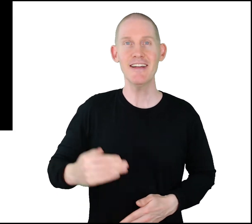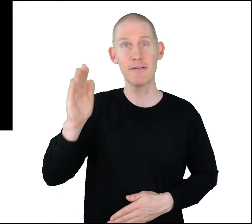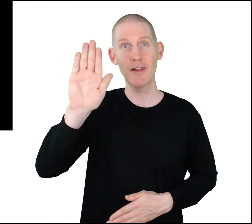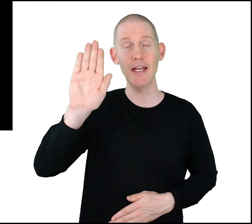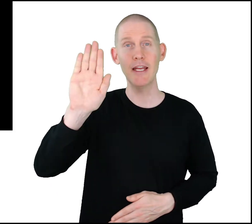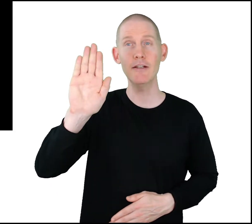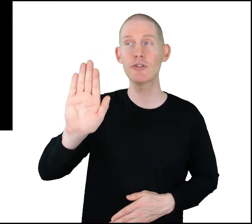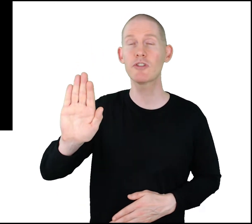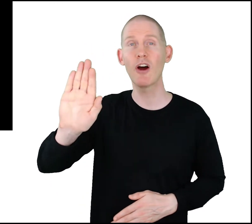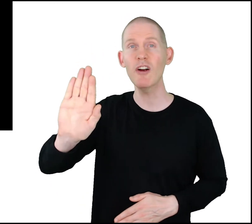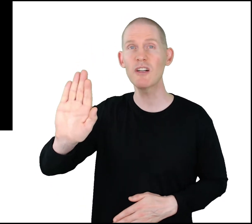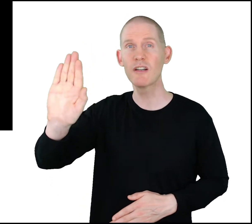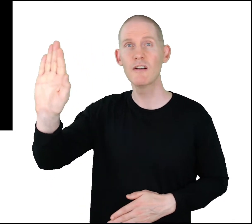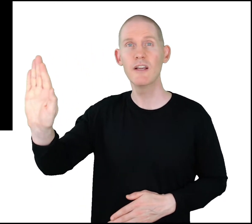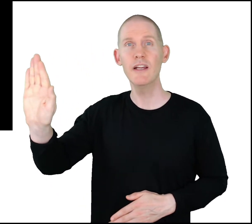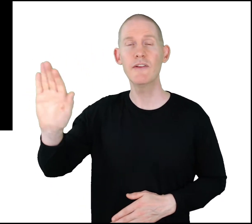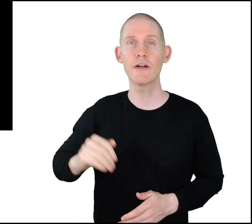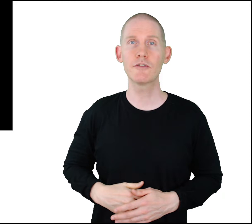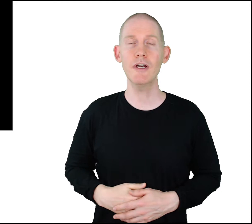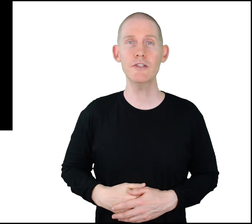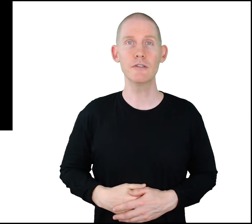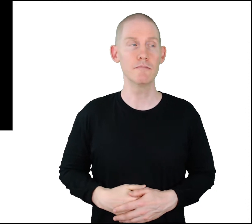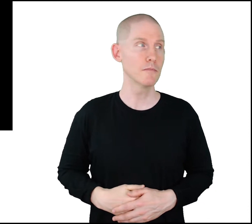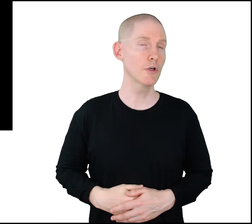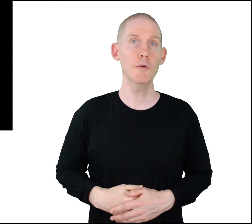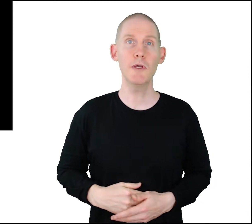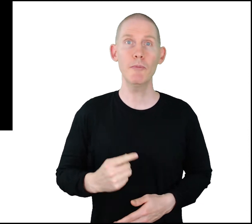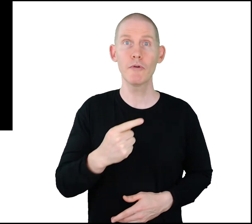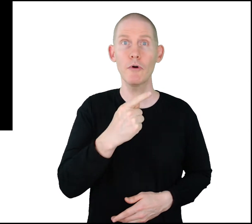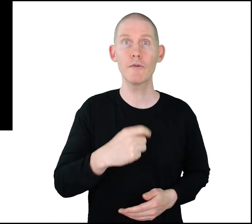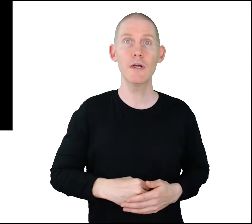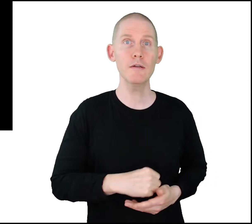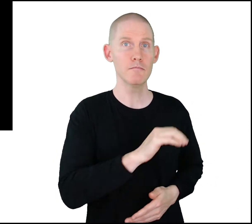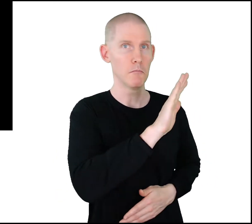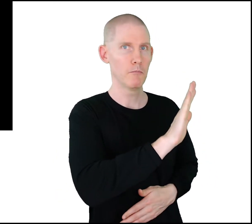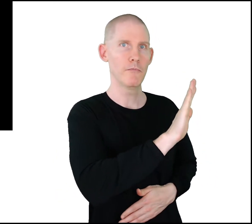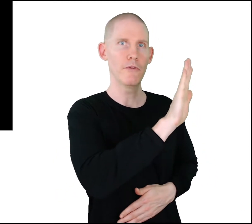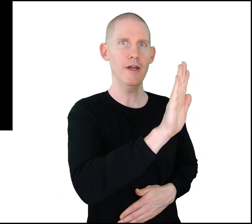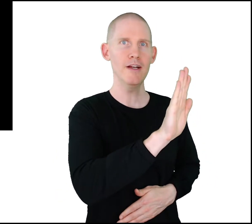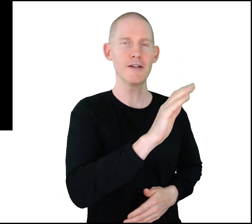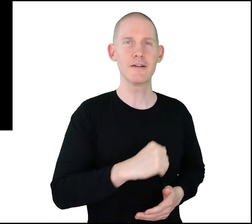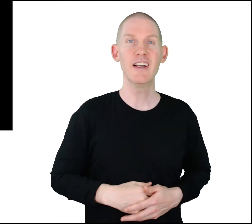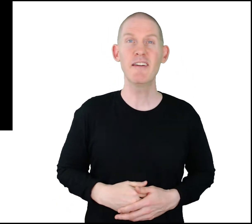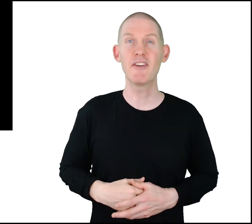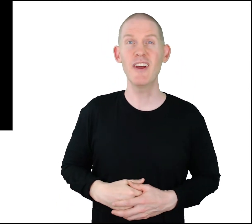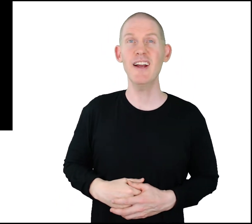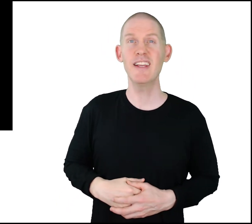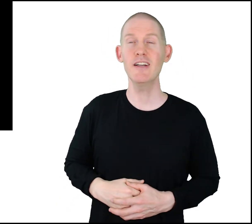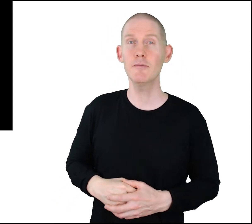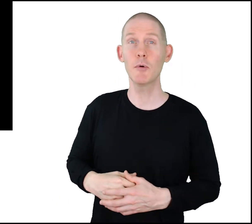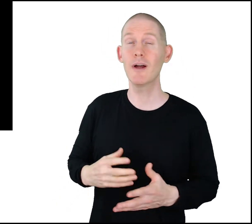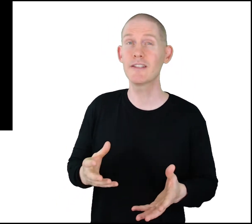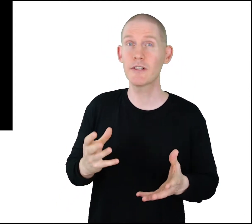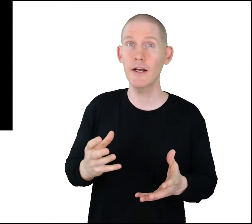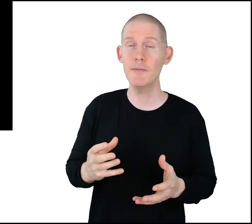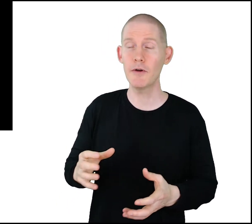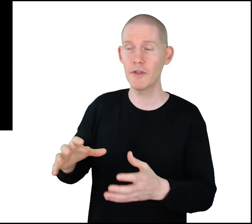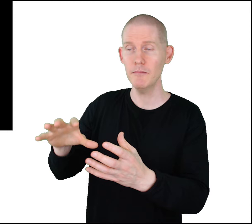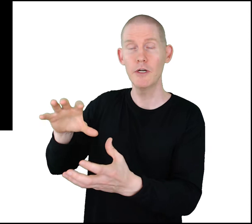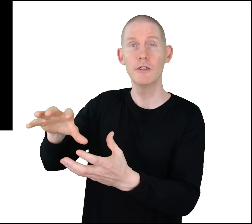Flat hand, just arc in their direction. Group of people that are over there, there. If they're not here, but we want to sign about them,